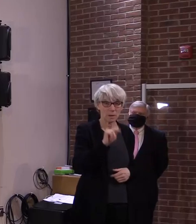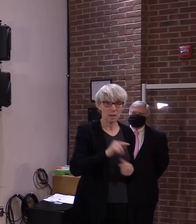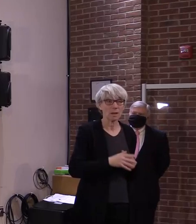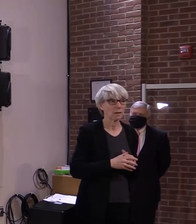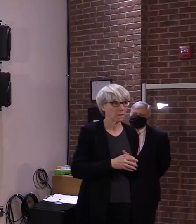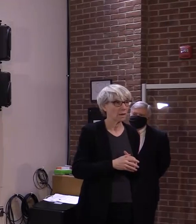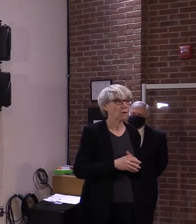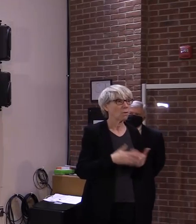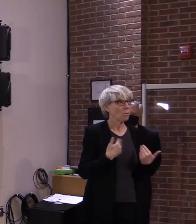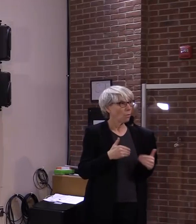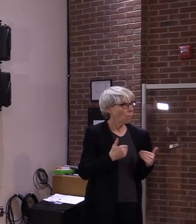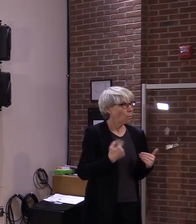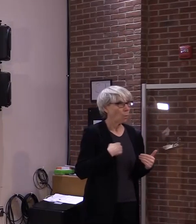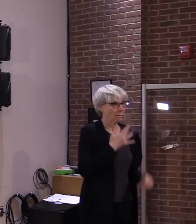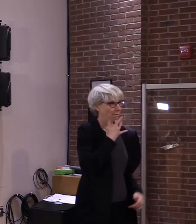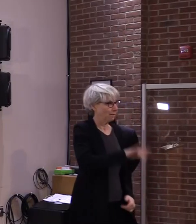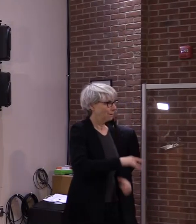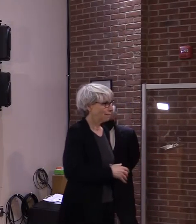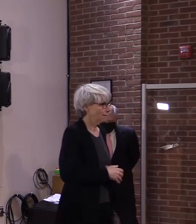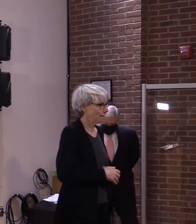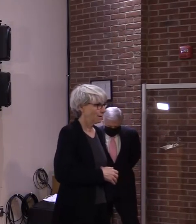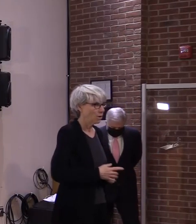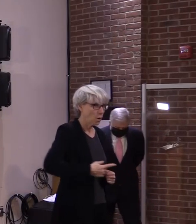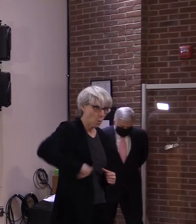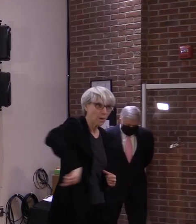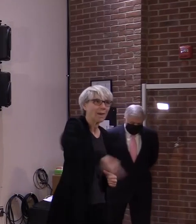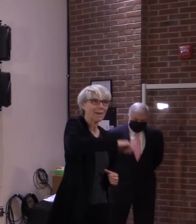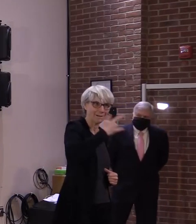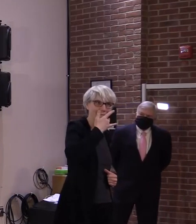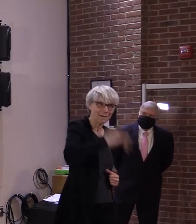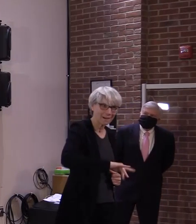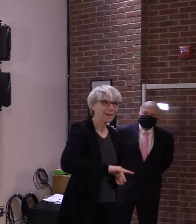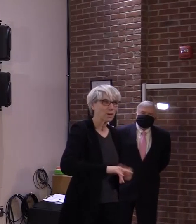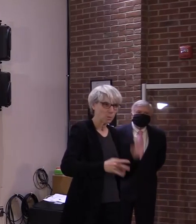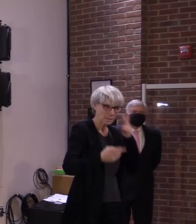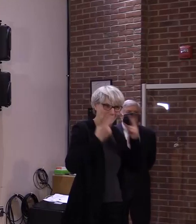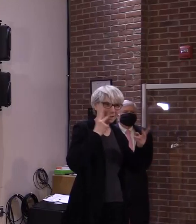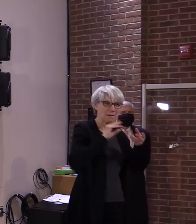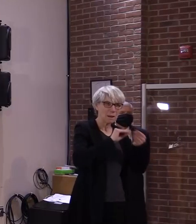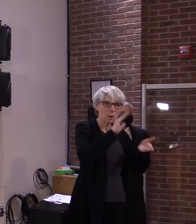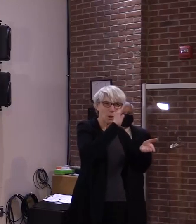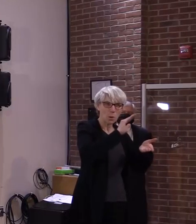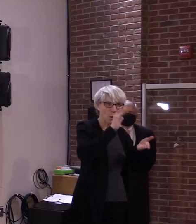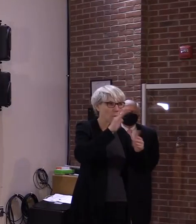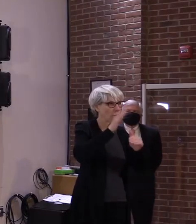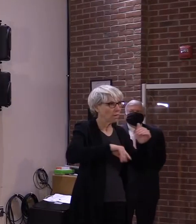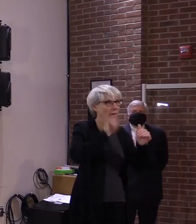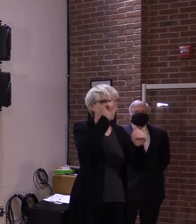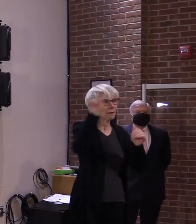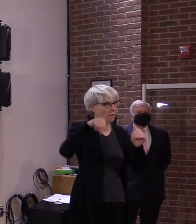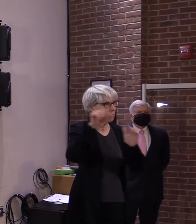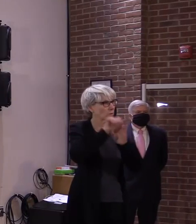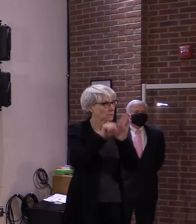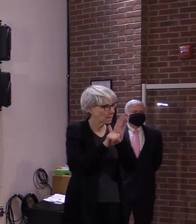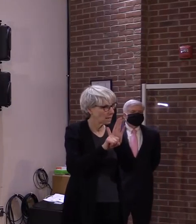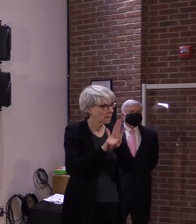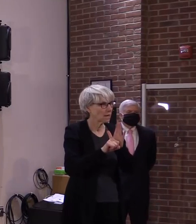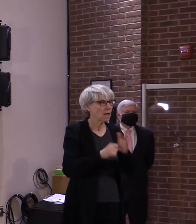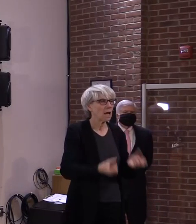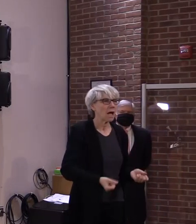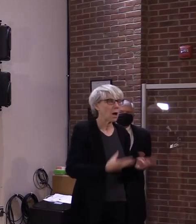benefited from the strategy we've used, and you've seen the data about how we're having so few cases and so few deaths, thank goodness,